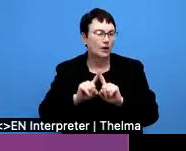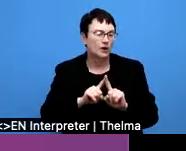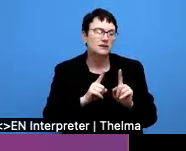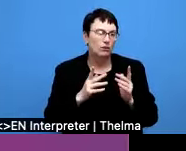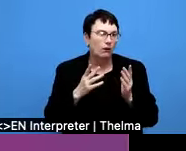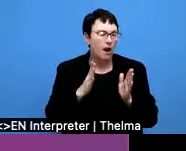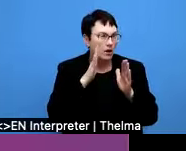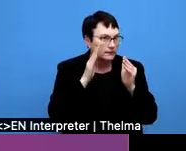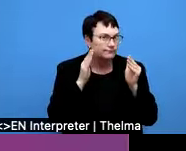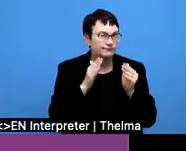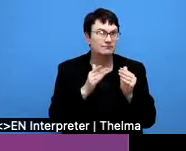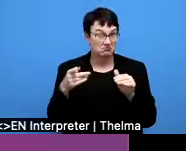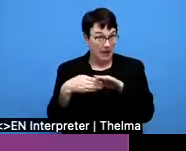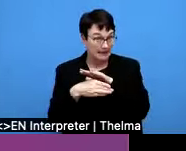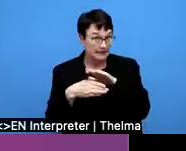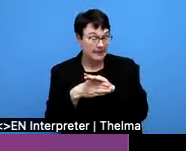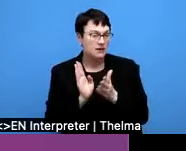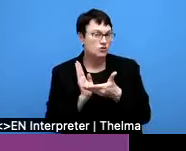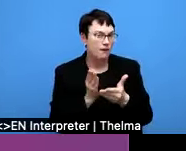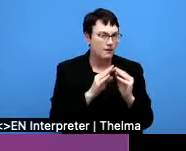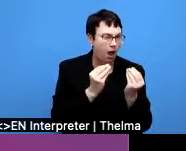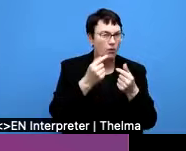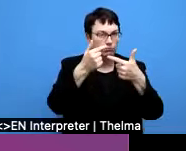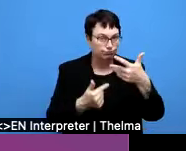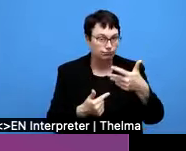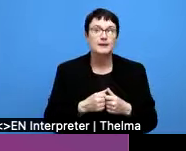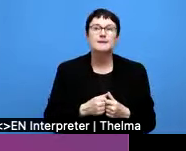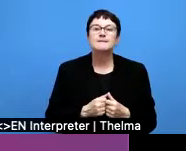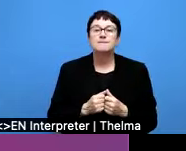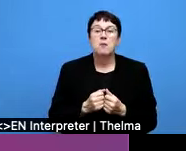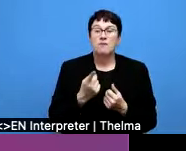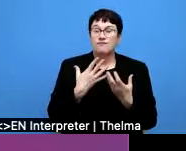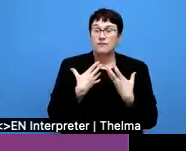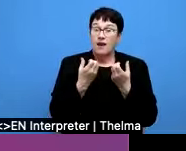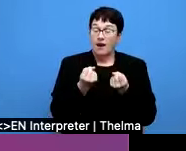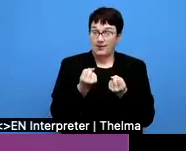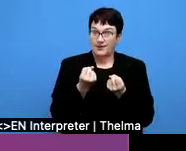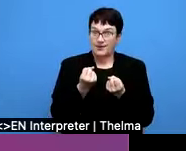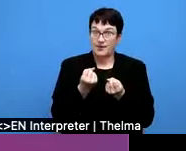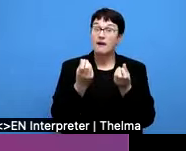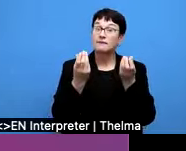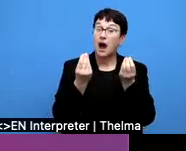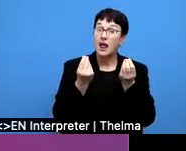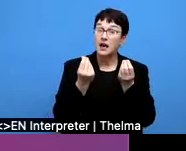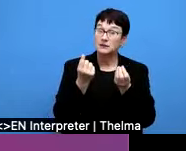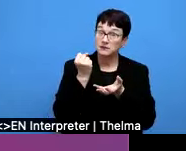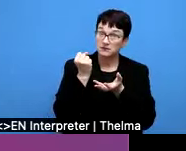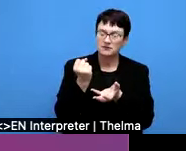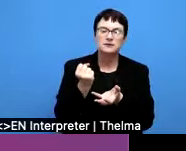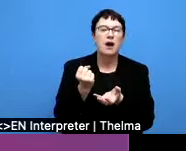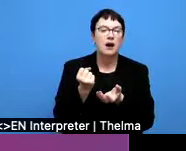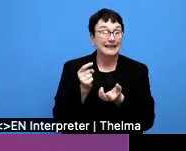accessible. Health financing can be a powerful tool in terms of leveling the playing field when it comes to accessing